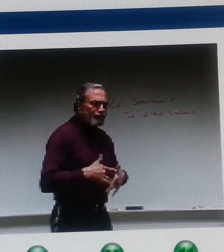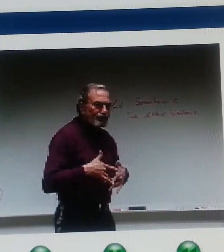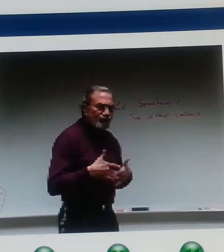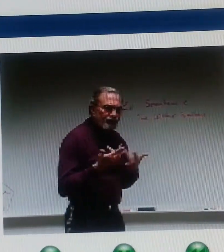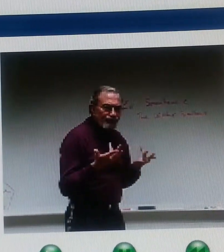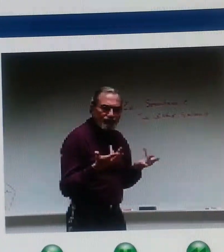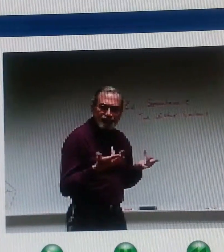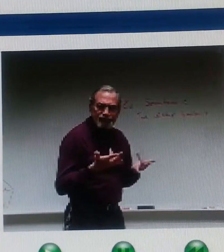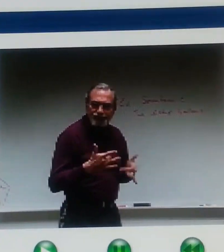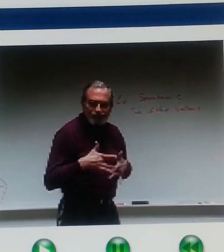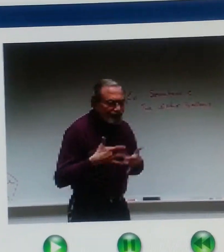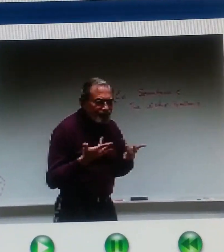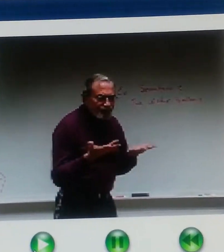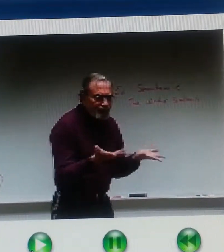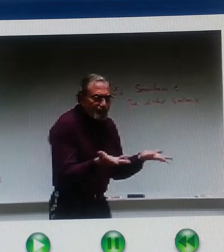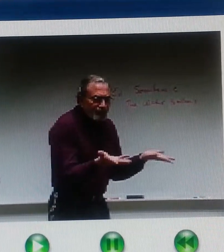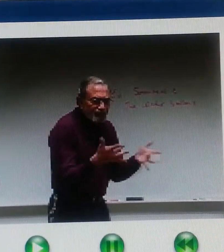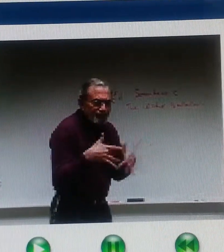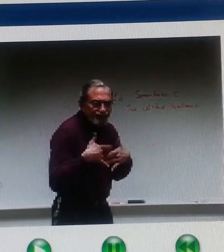And the